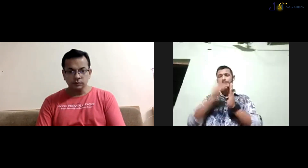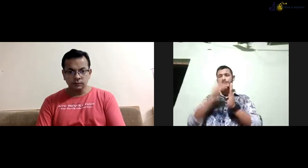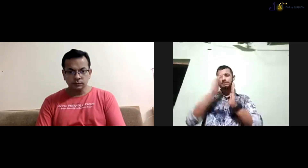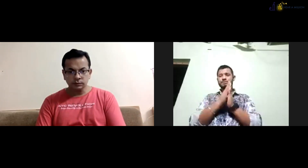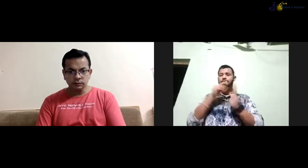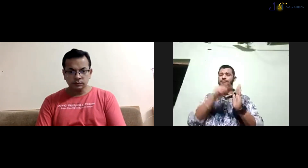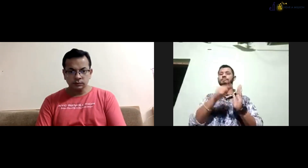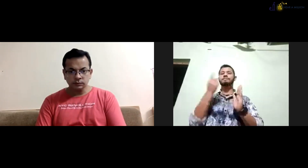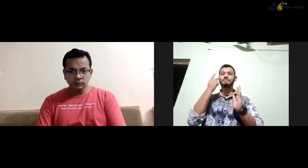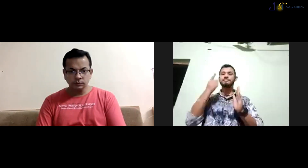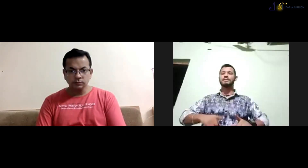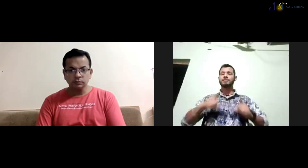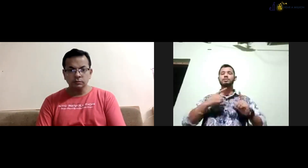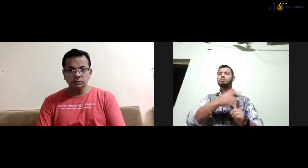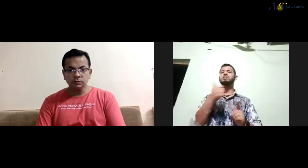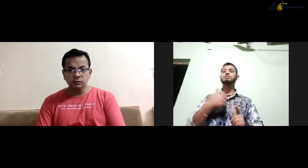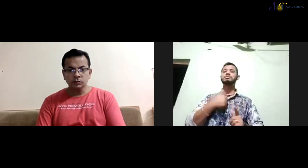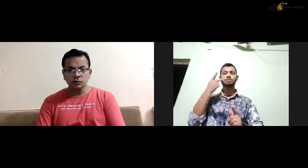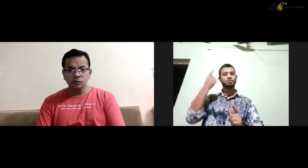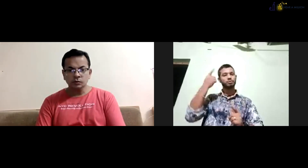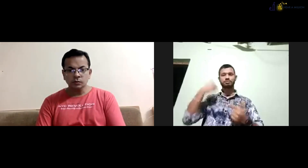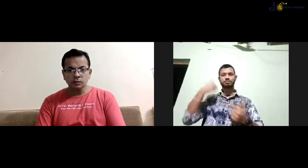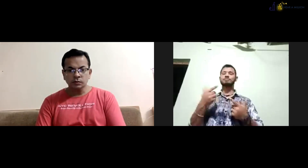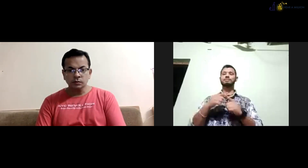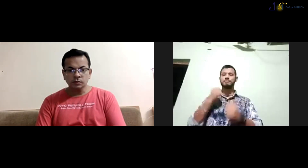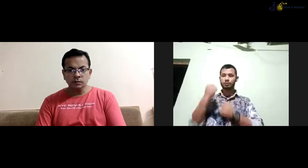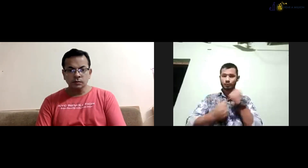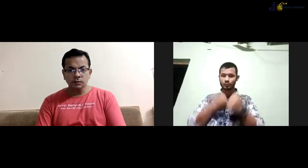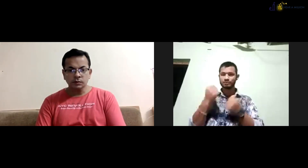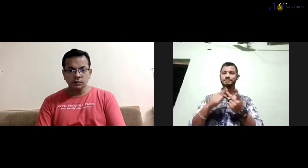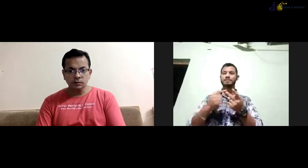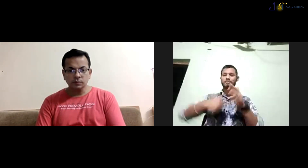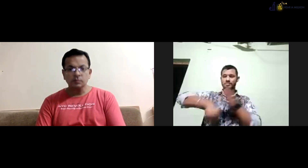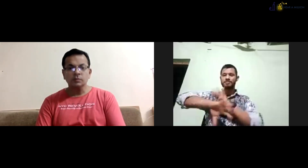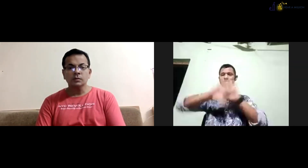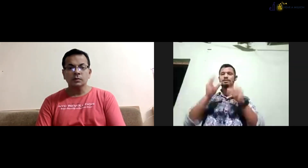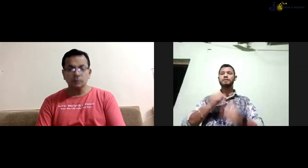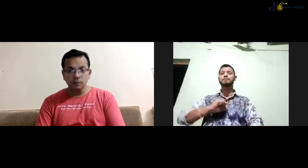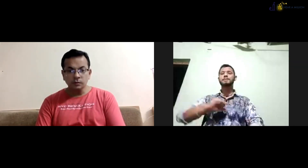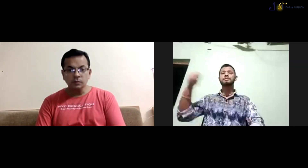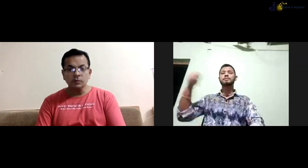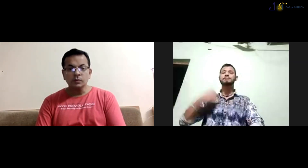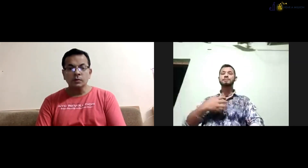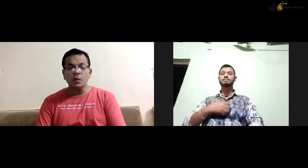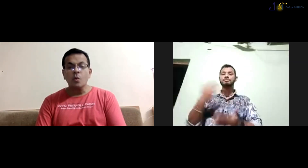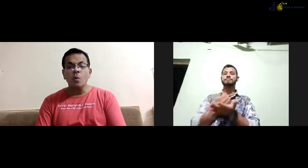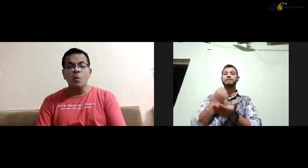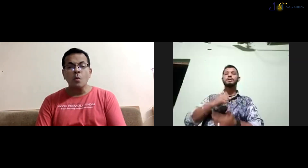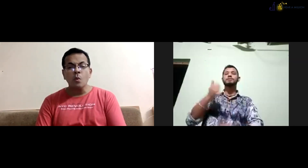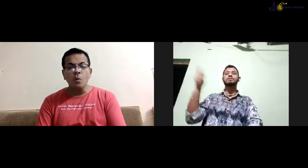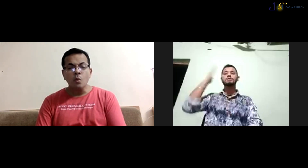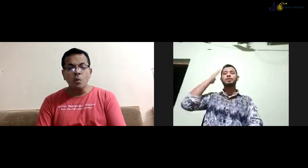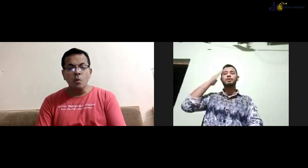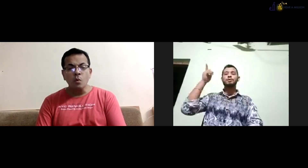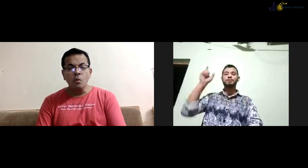survived. But my family prayed for me for my health. So I was more interested in